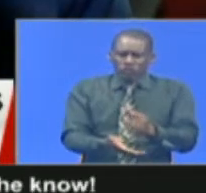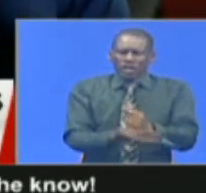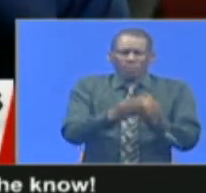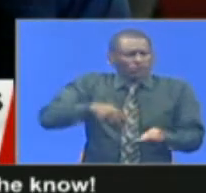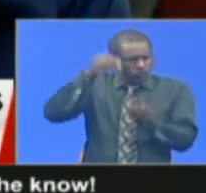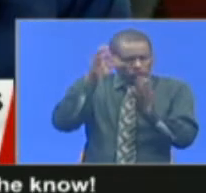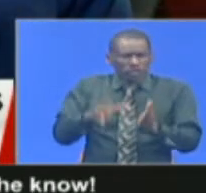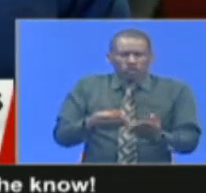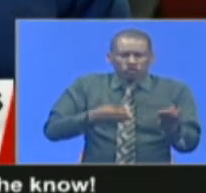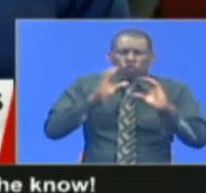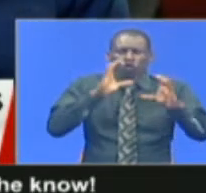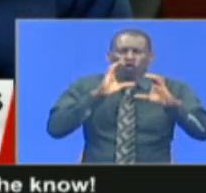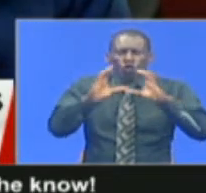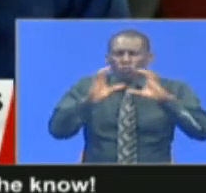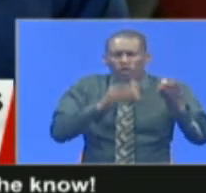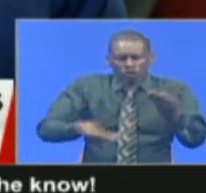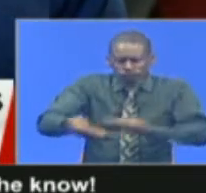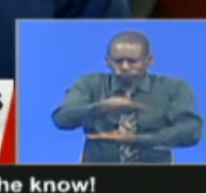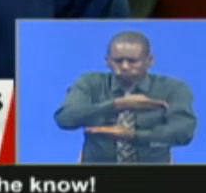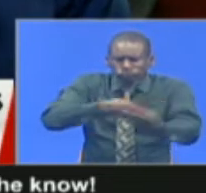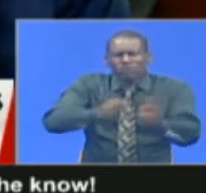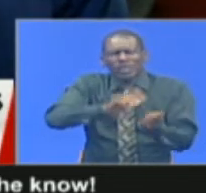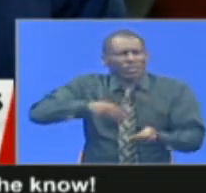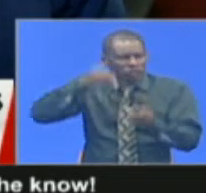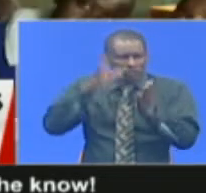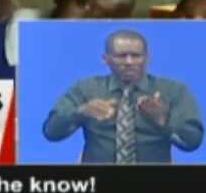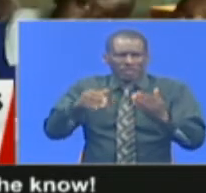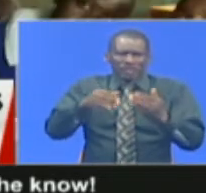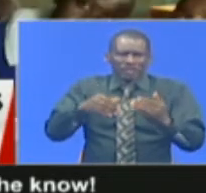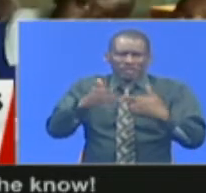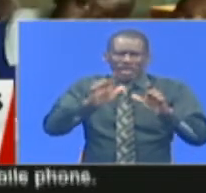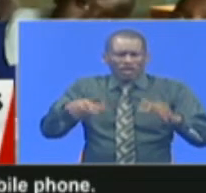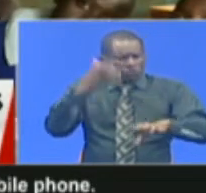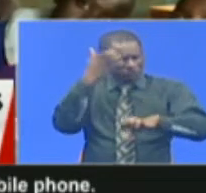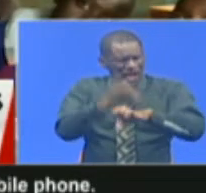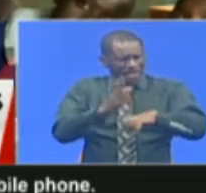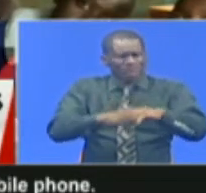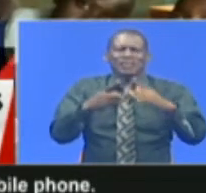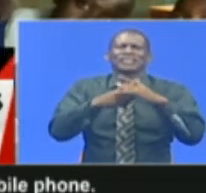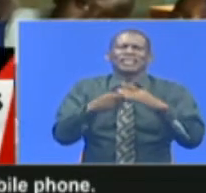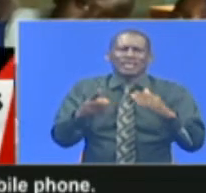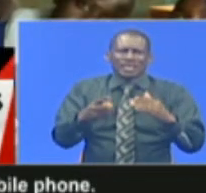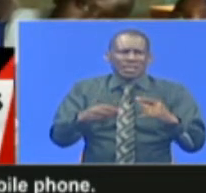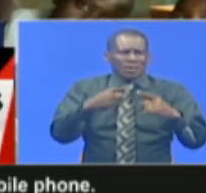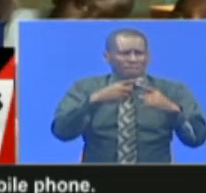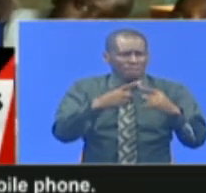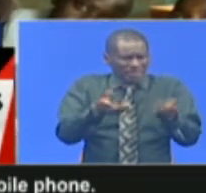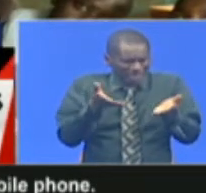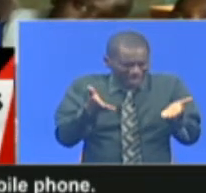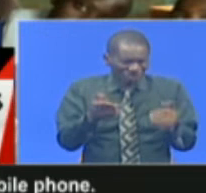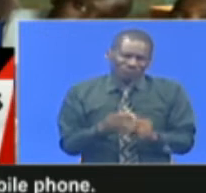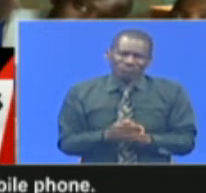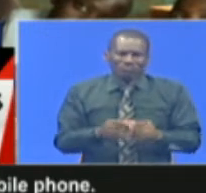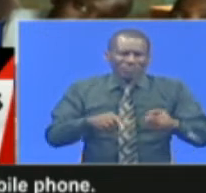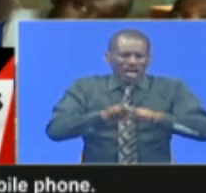and interact with the other students. Sign language ilikuwa ngumu vile nilianza, lakini saa hizi